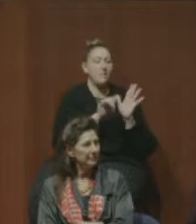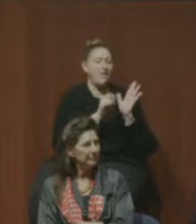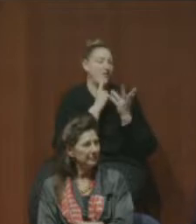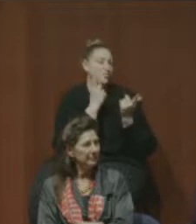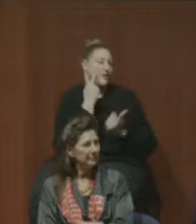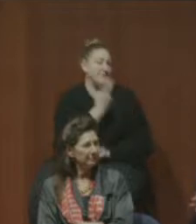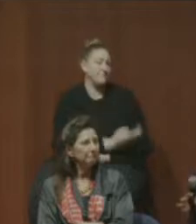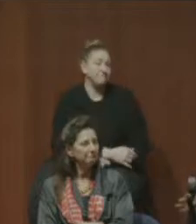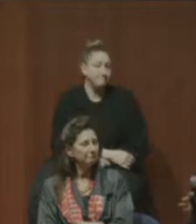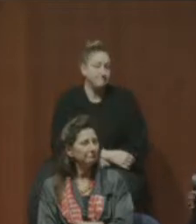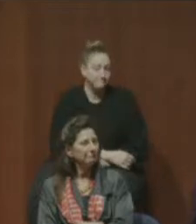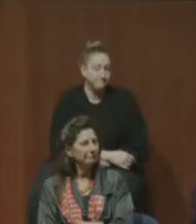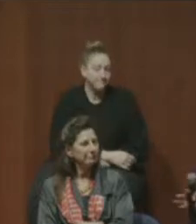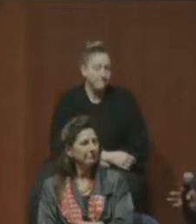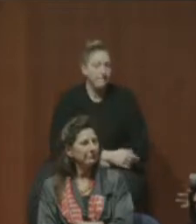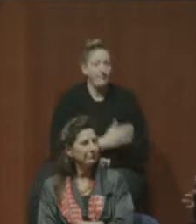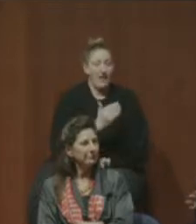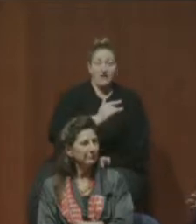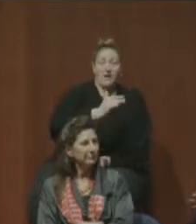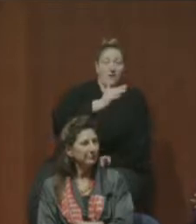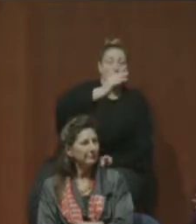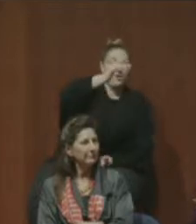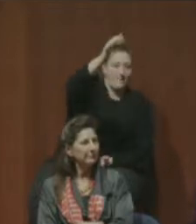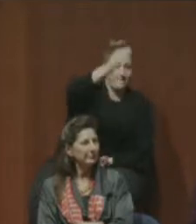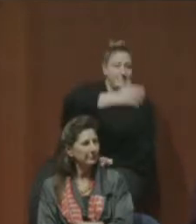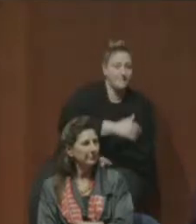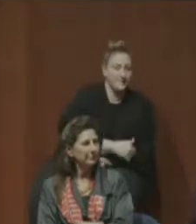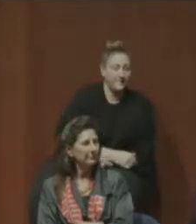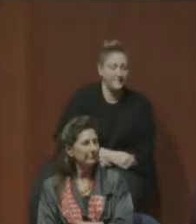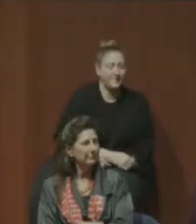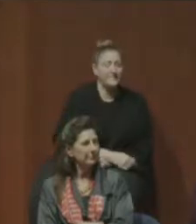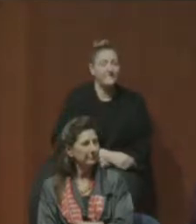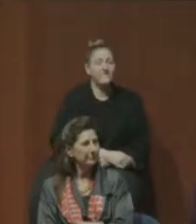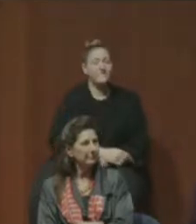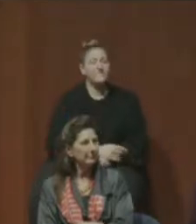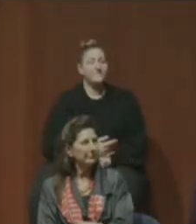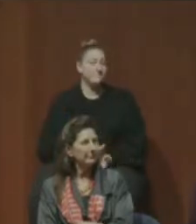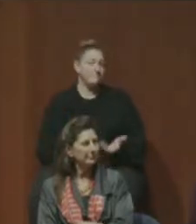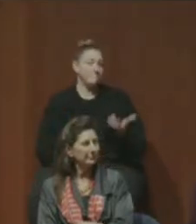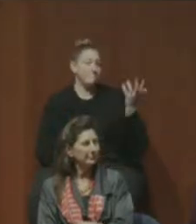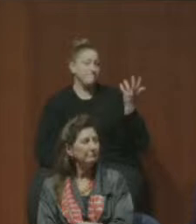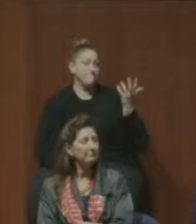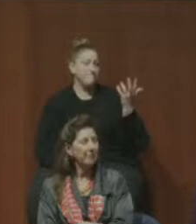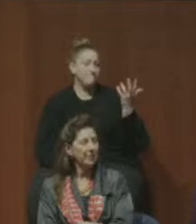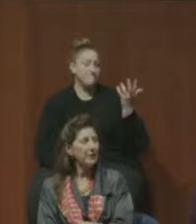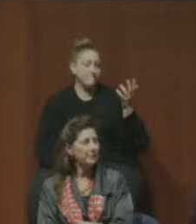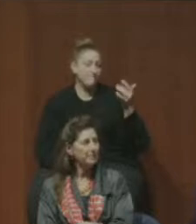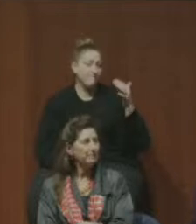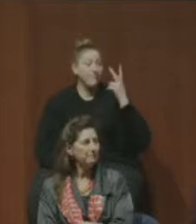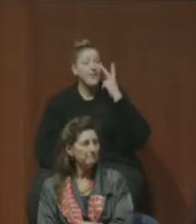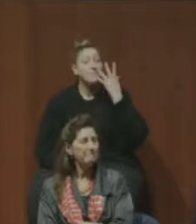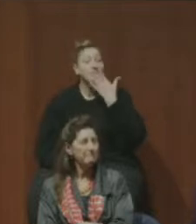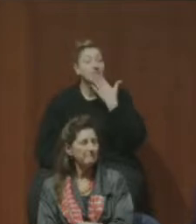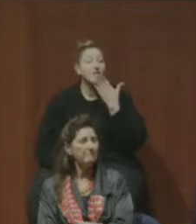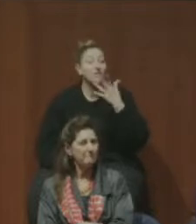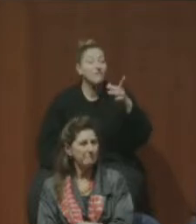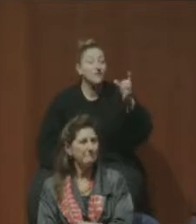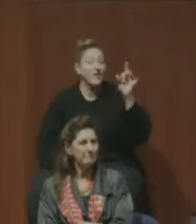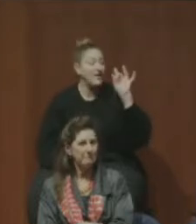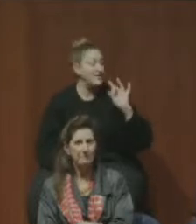think carries this work on, not necessarily CARICOM, you know? But thank you for that.